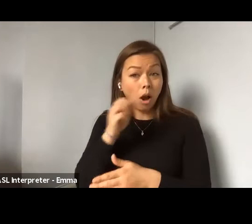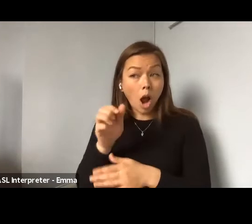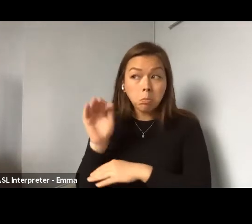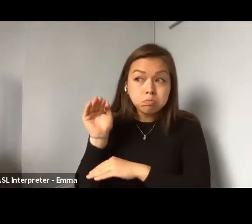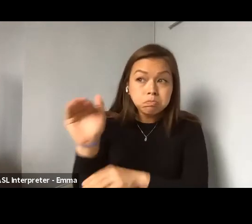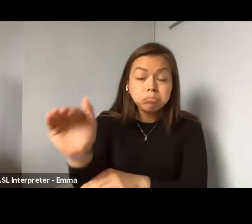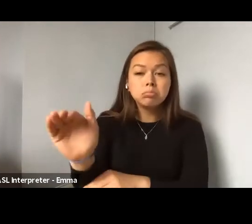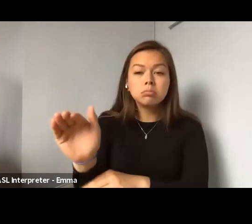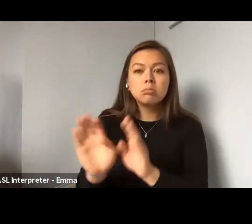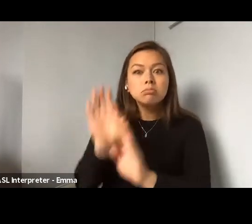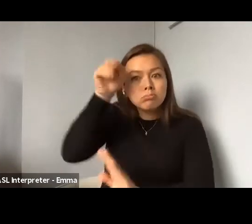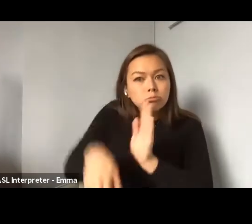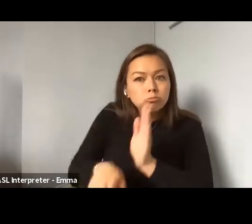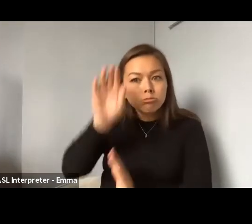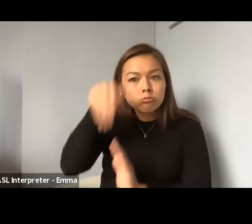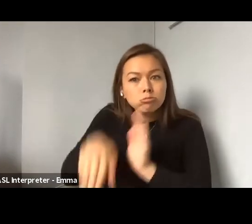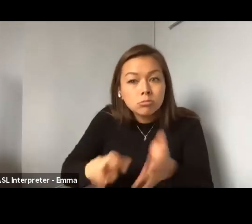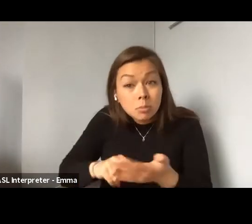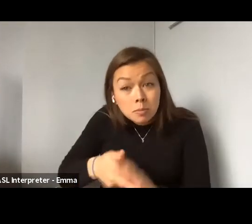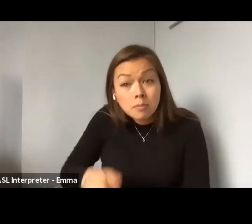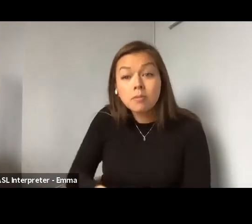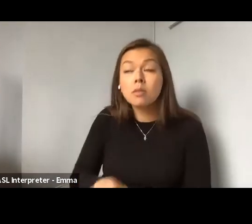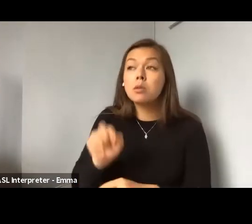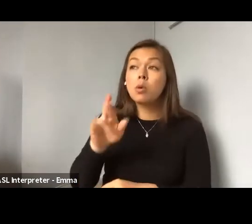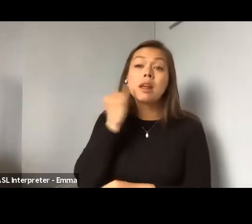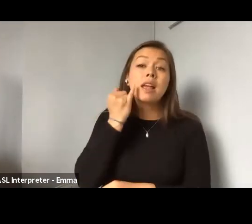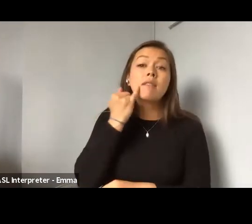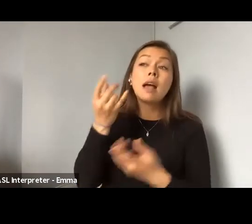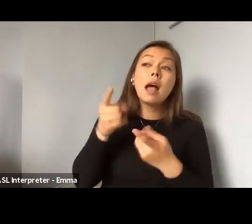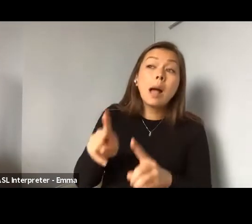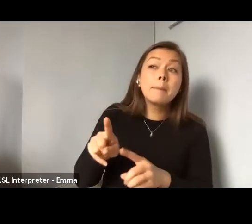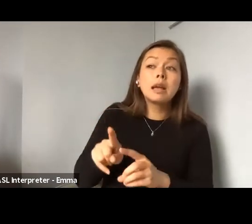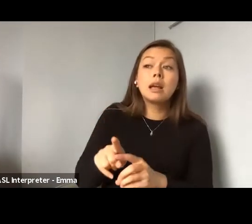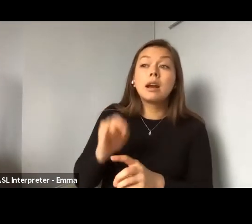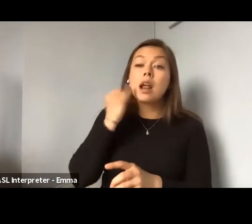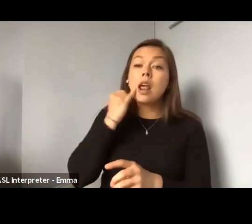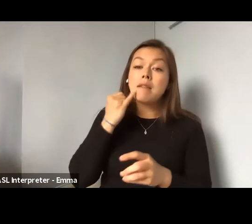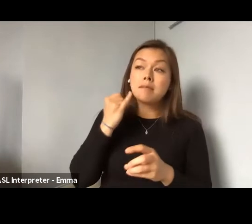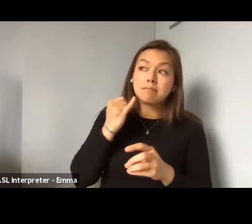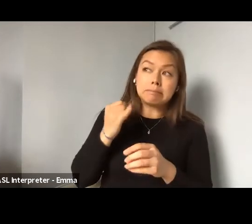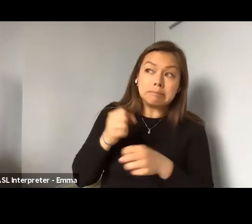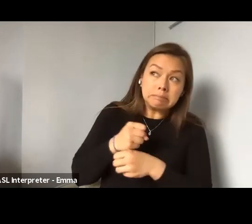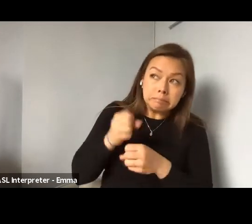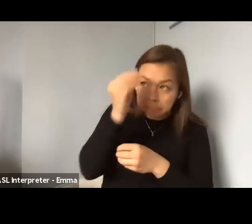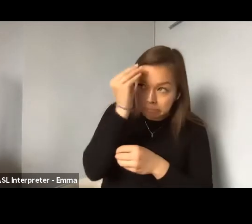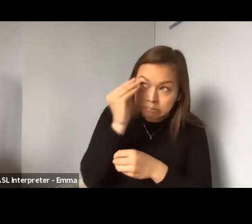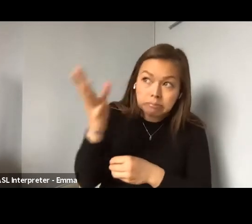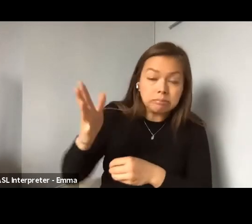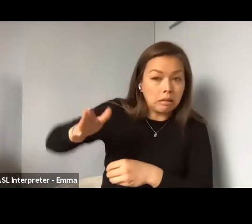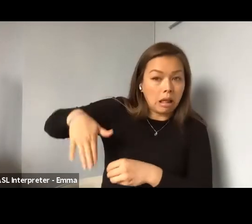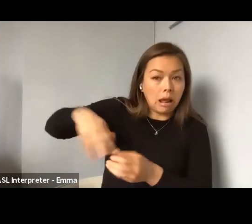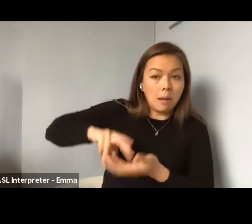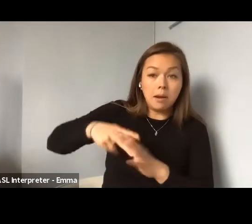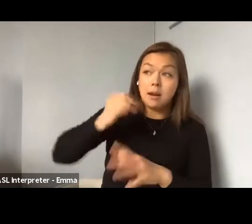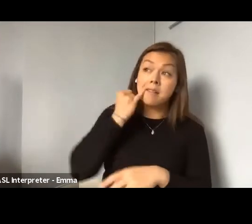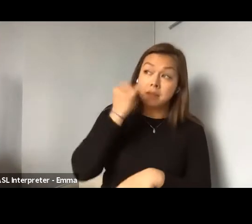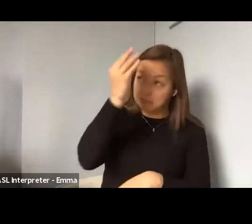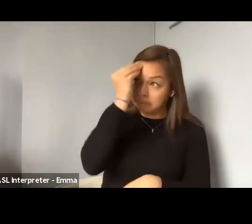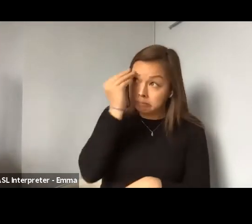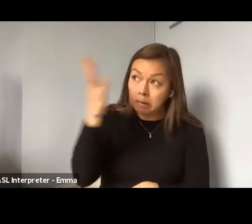in the family is precarious and that they could be ejected. So most youth did say they wanted to receive help from other